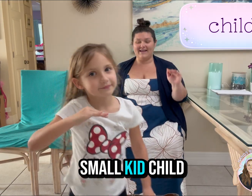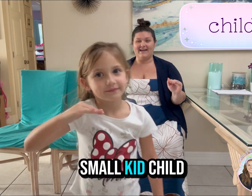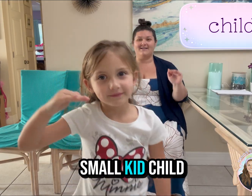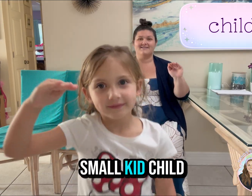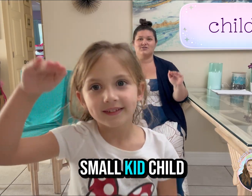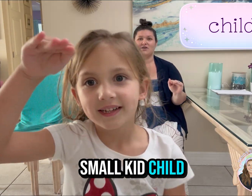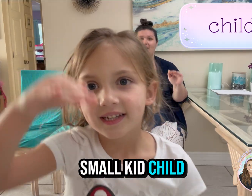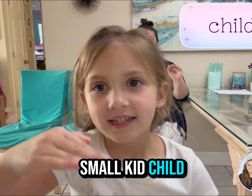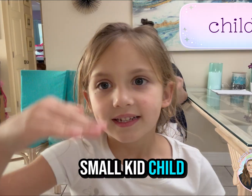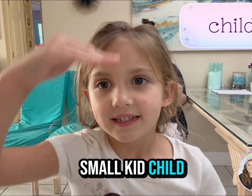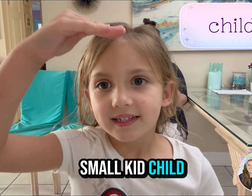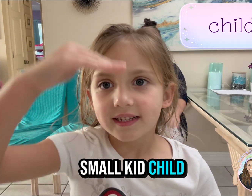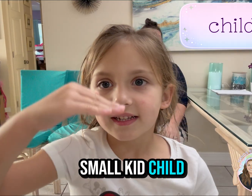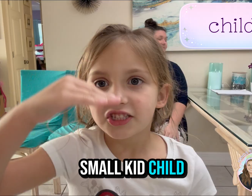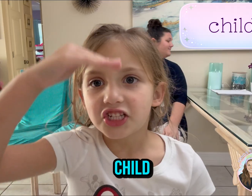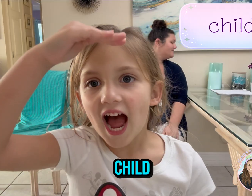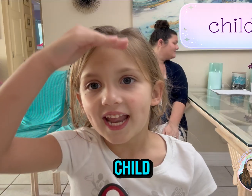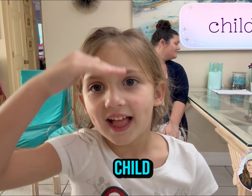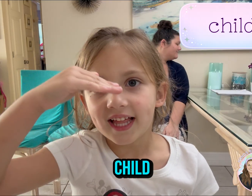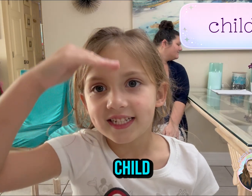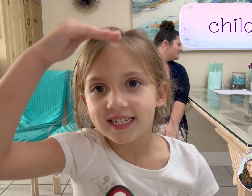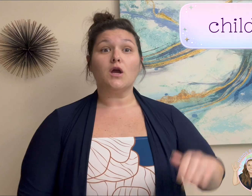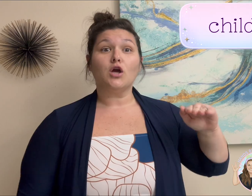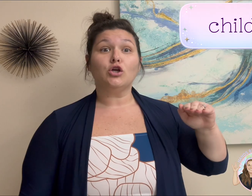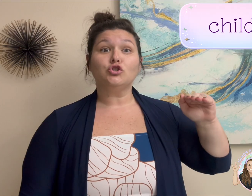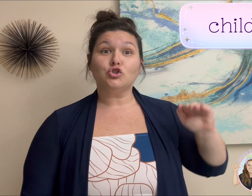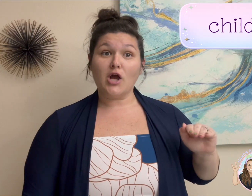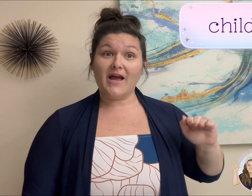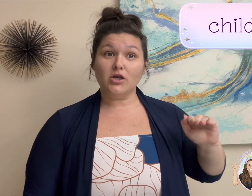kid. Child. Child.